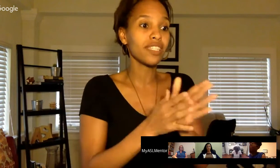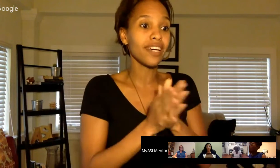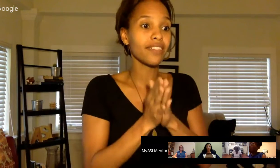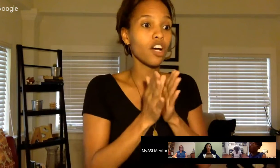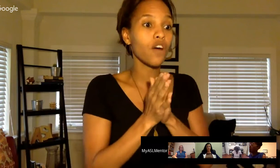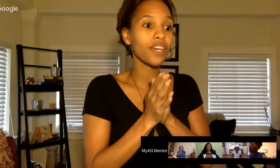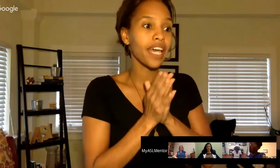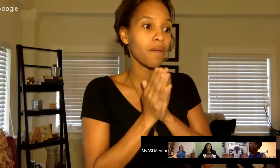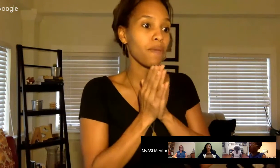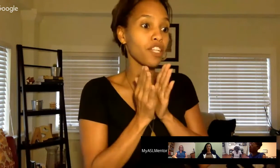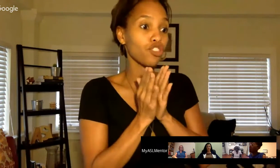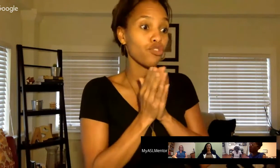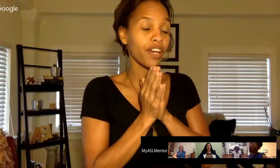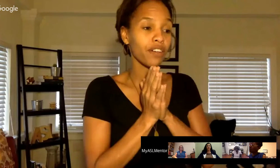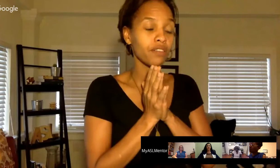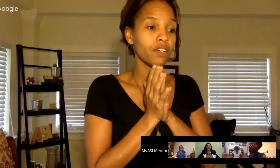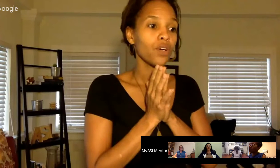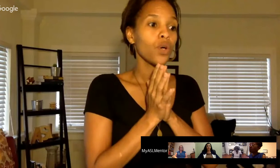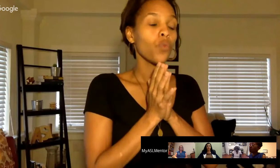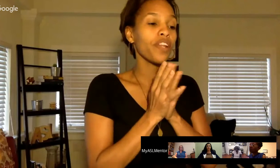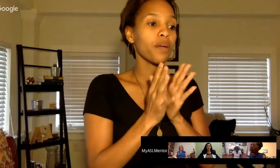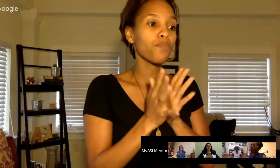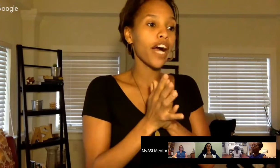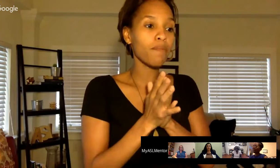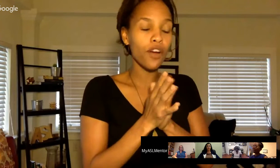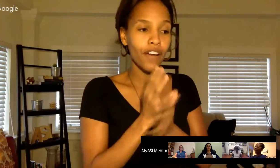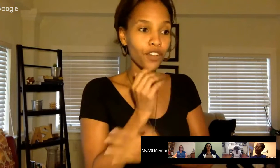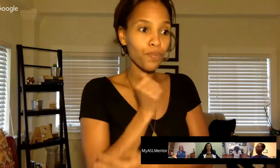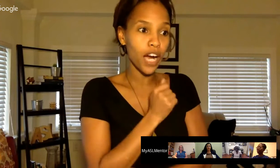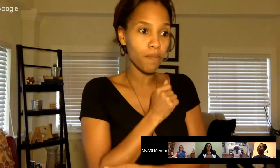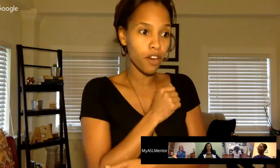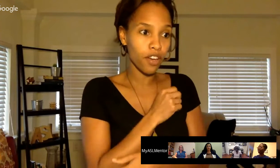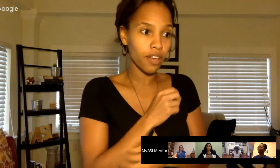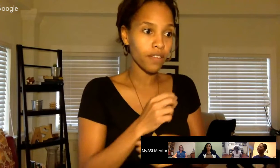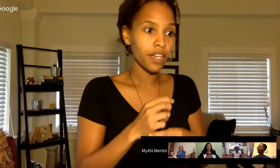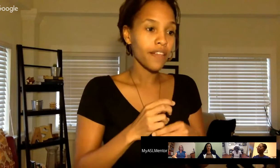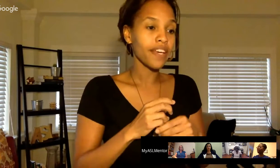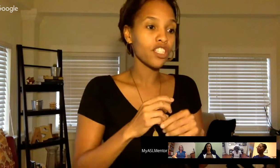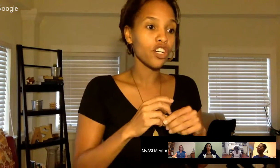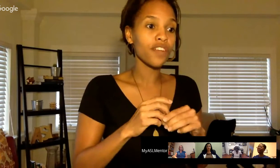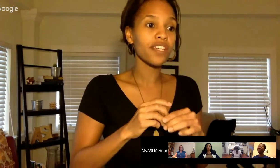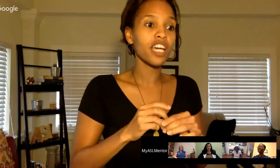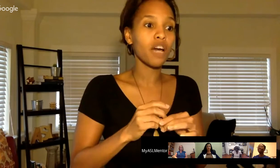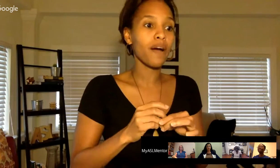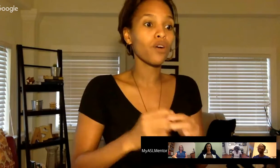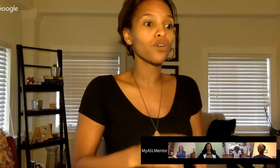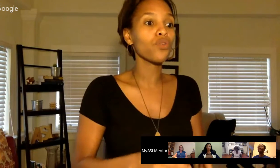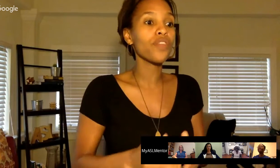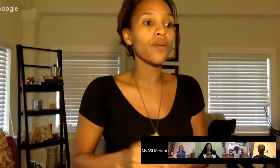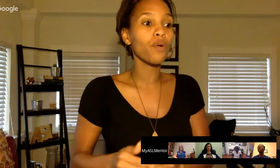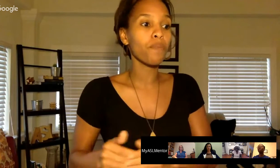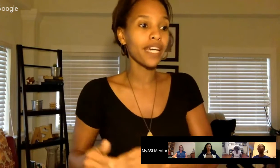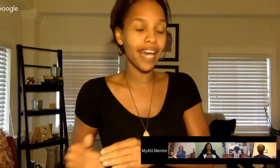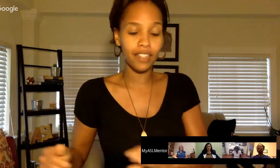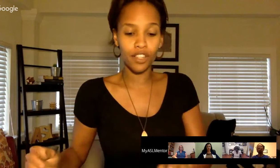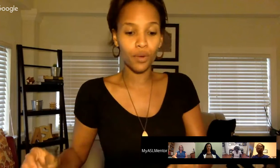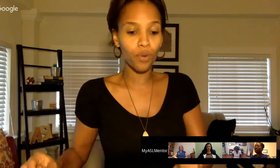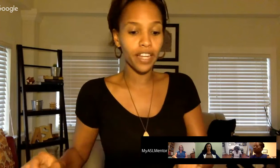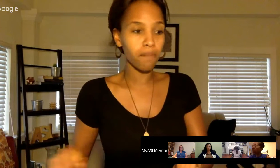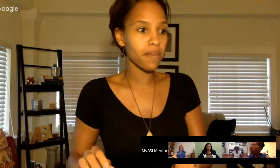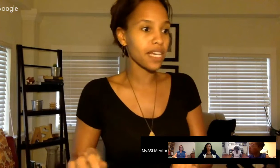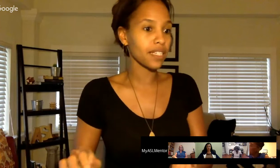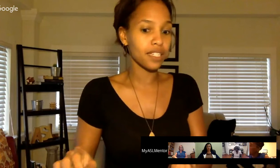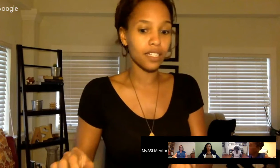much success on the campaign trail, winning primary after primary, they start thinking about who they will pick as